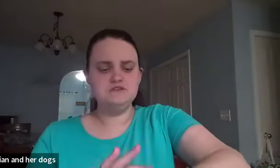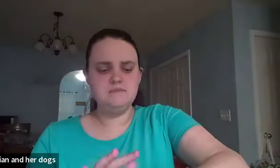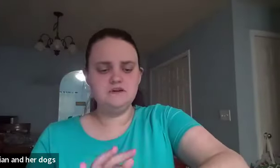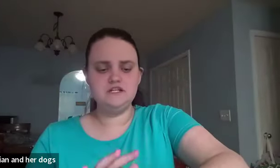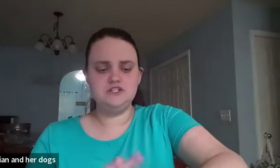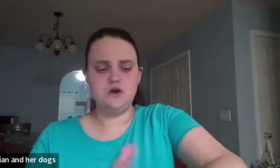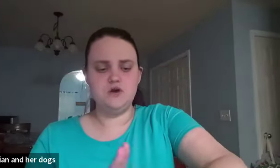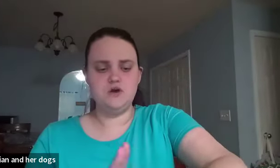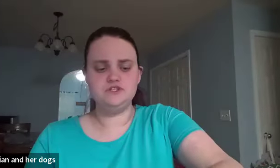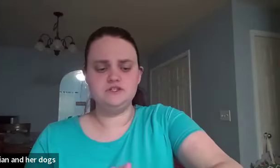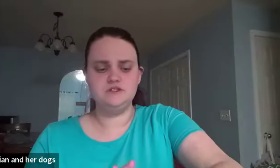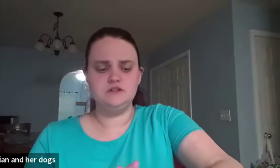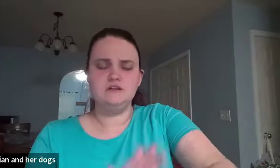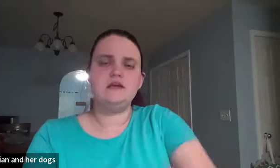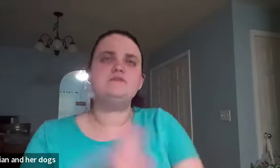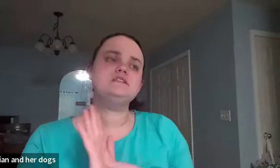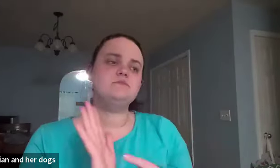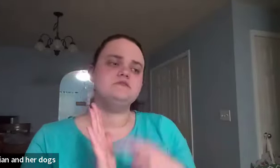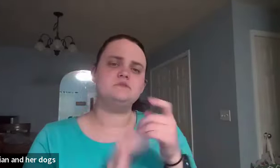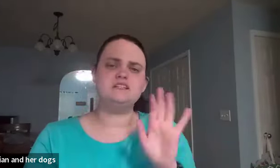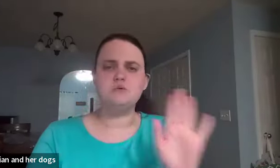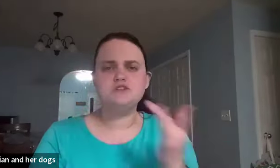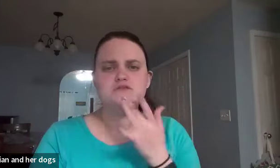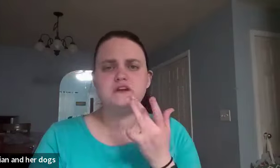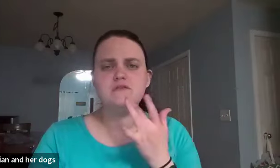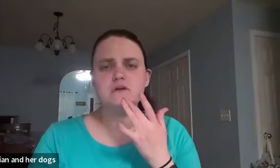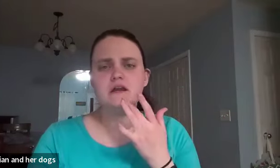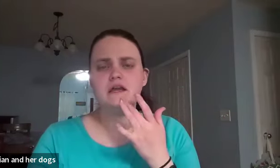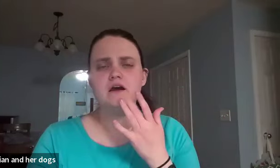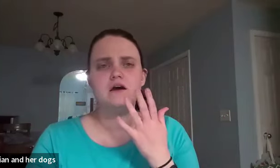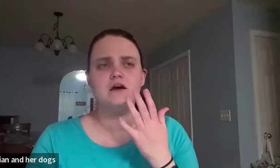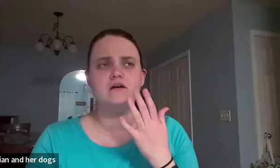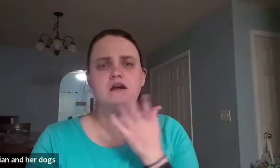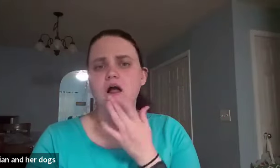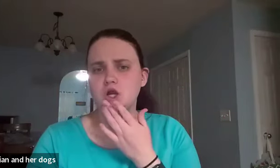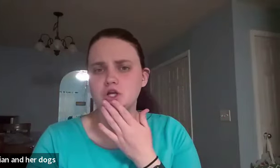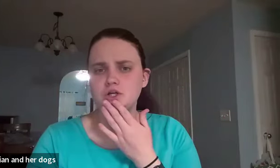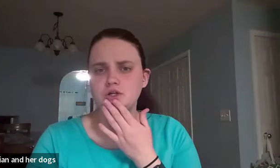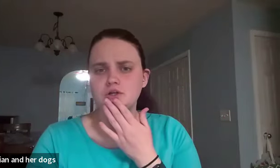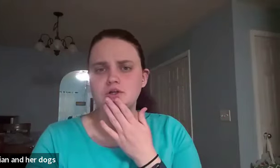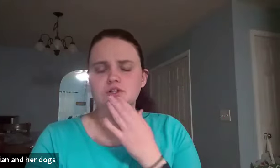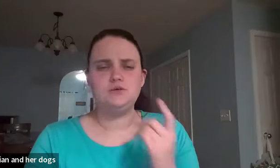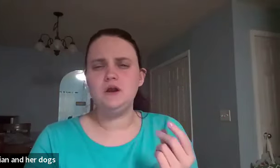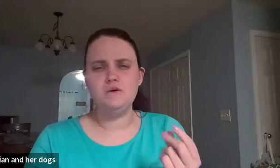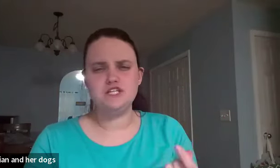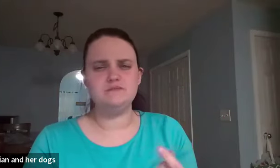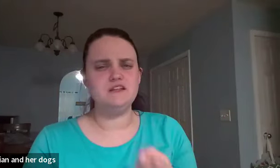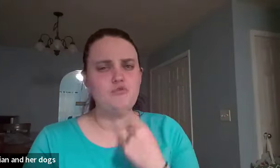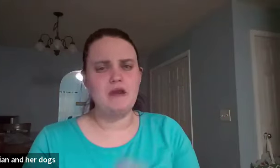you typically don't, like, for example, if someone says, well, what's your favorite color? You wouldn't always just immediately go